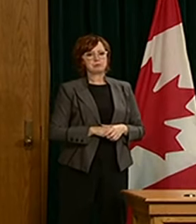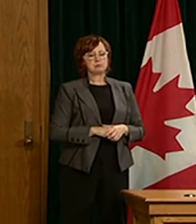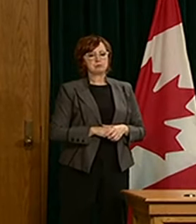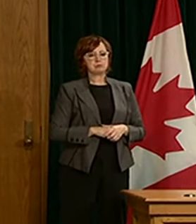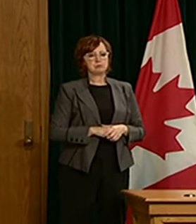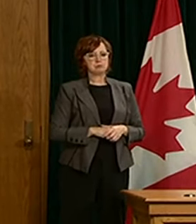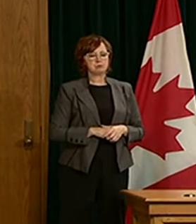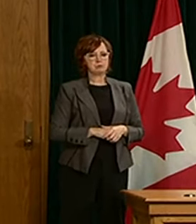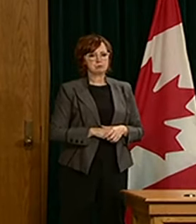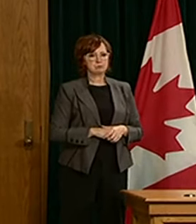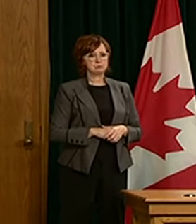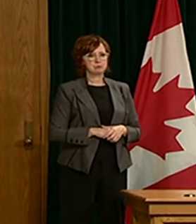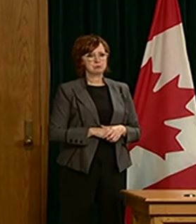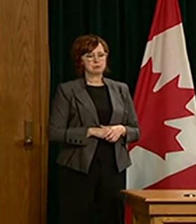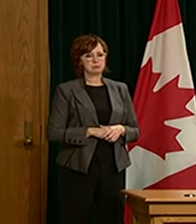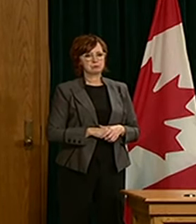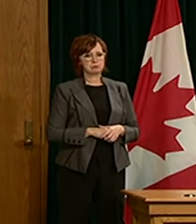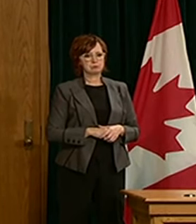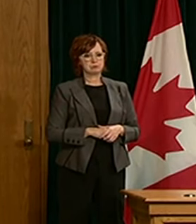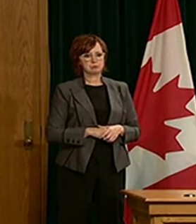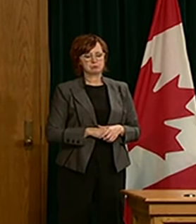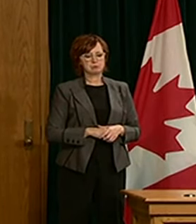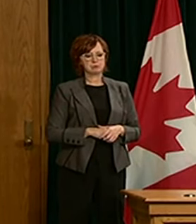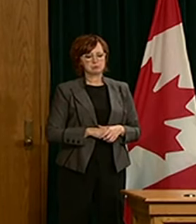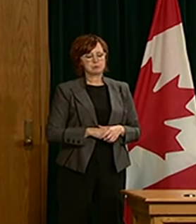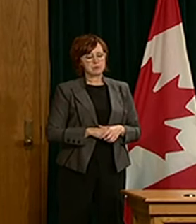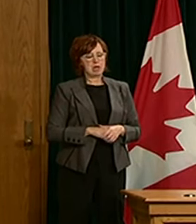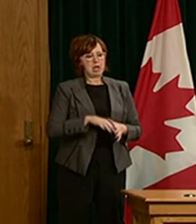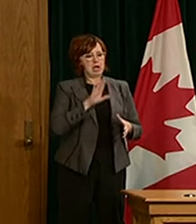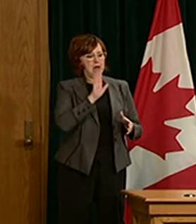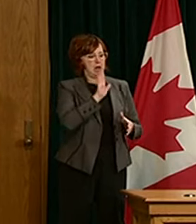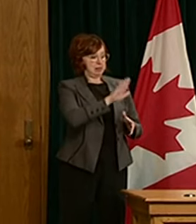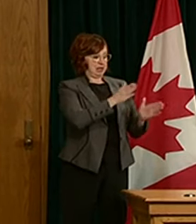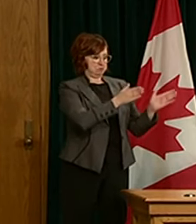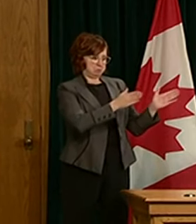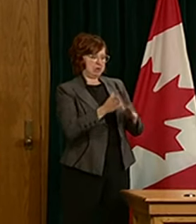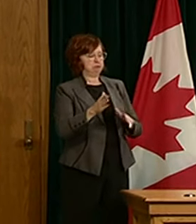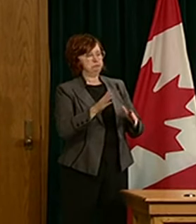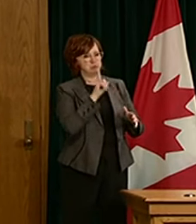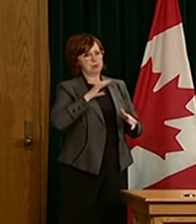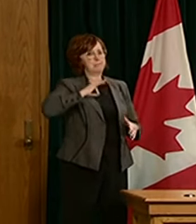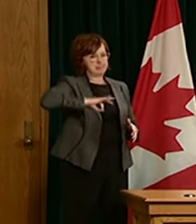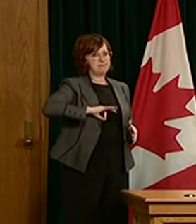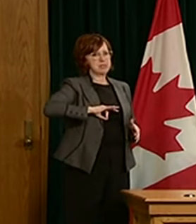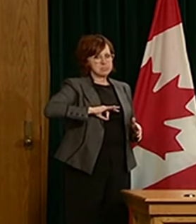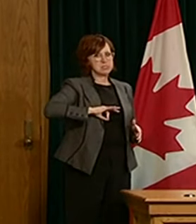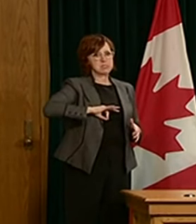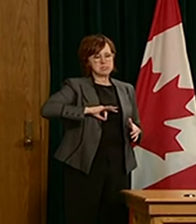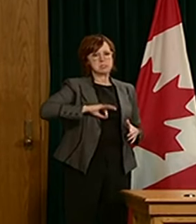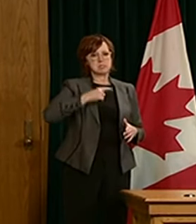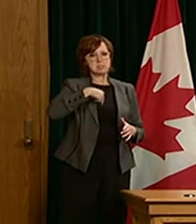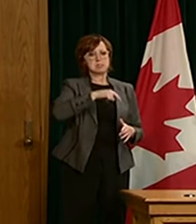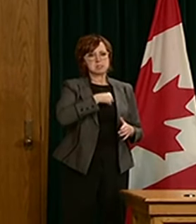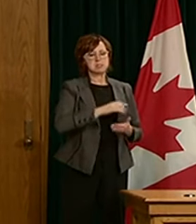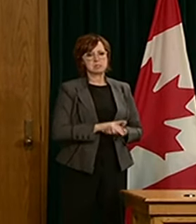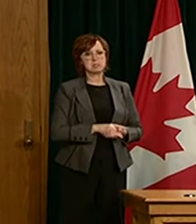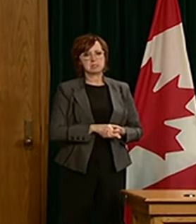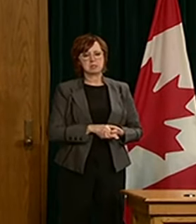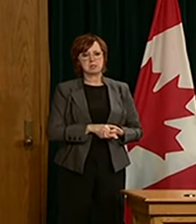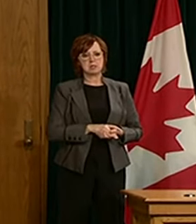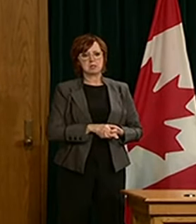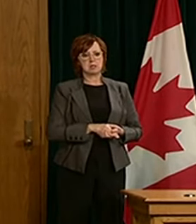approach? And that has helped drive some of the direction that we're going. And as I've indicated earlier, that it isn't a